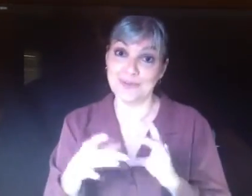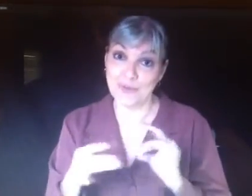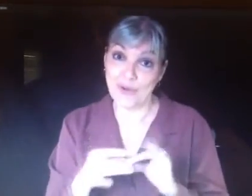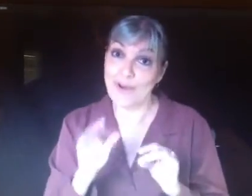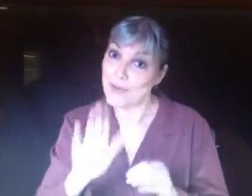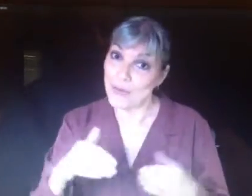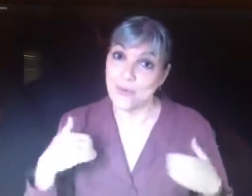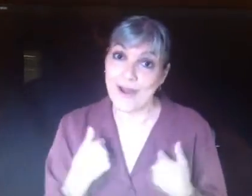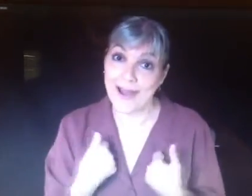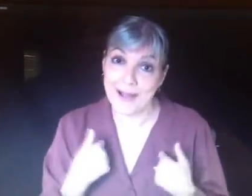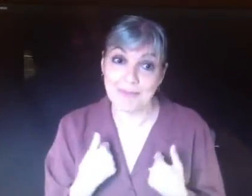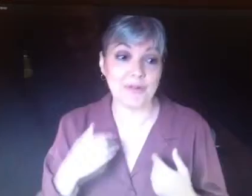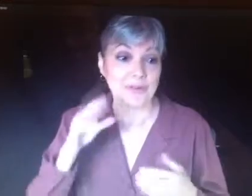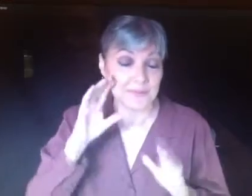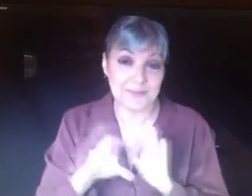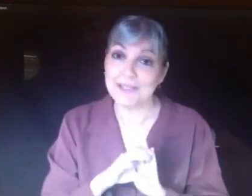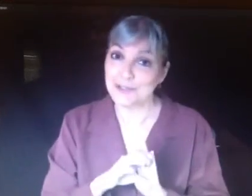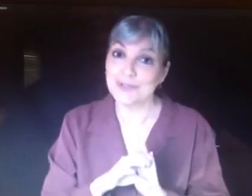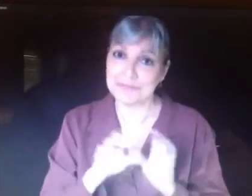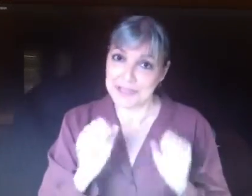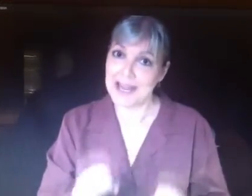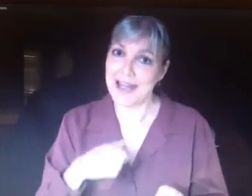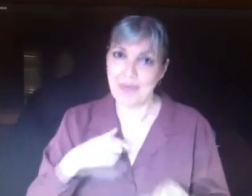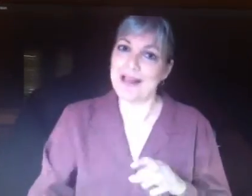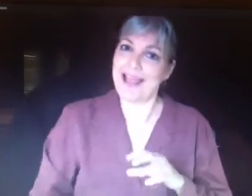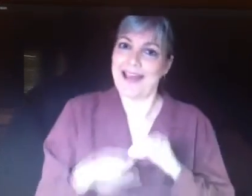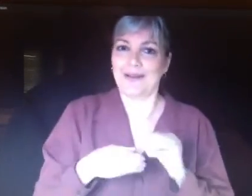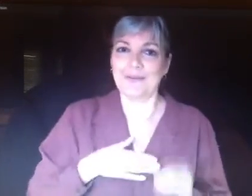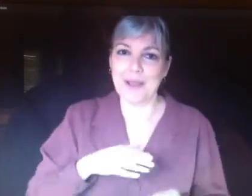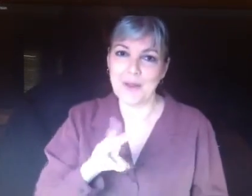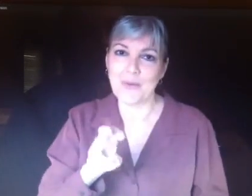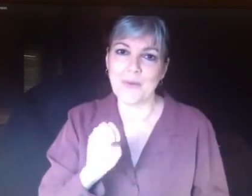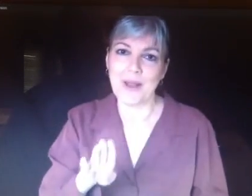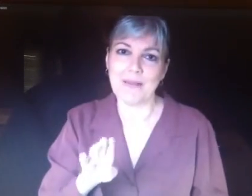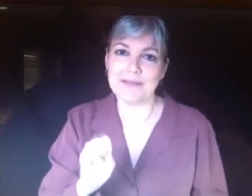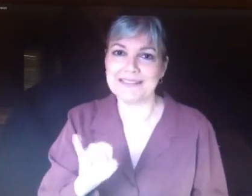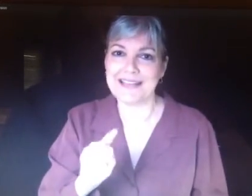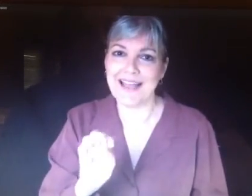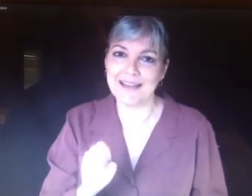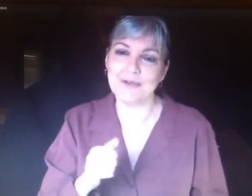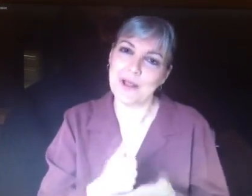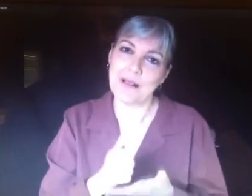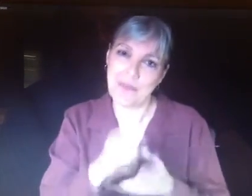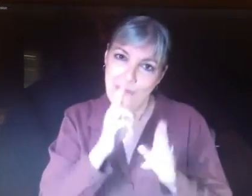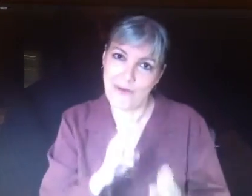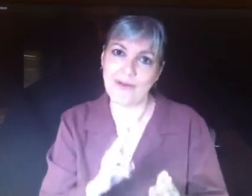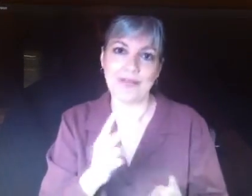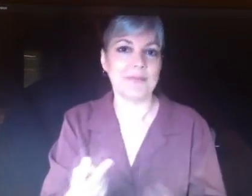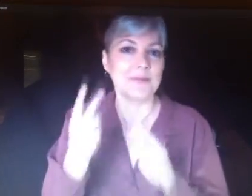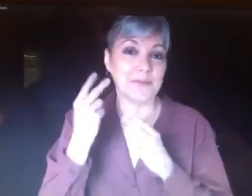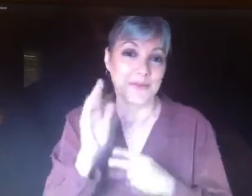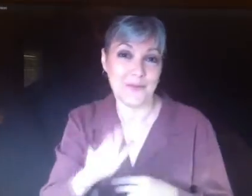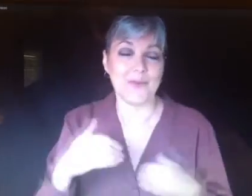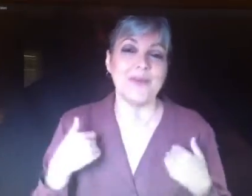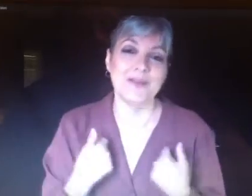this video, and please feel free to leave your comments down below. And I'll make sure that I will read